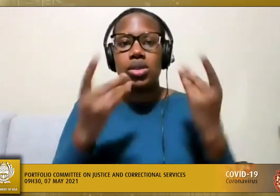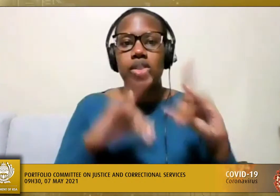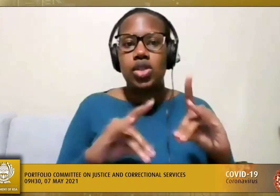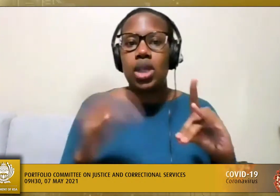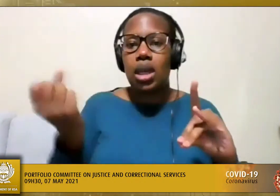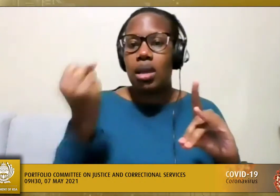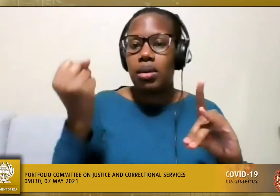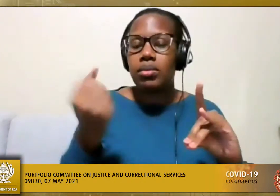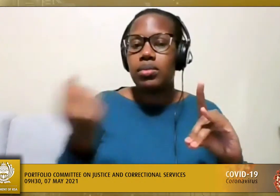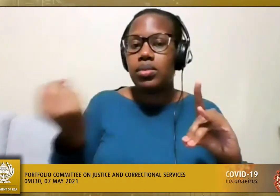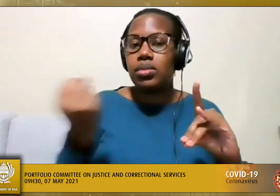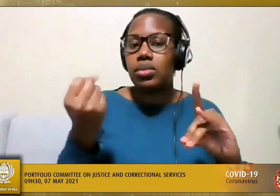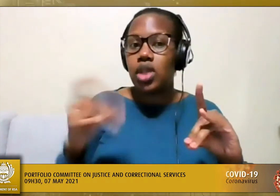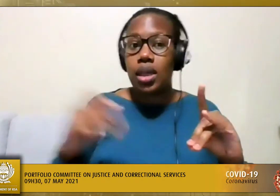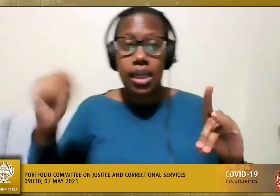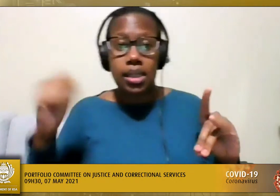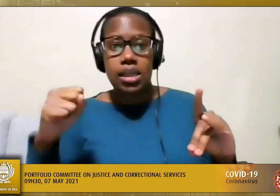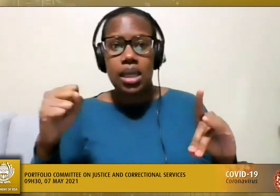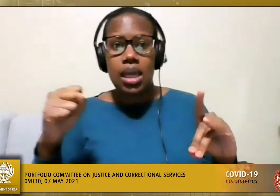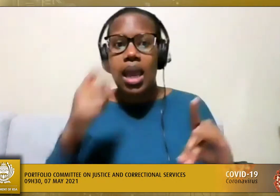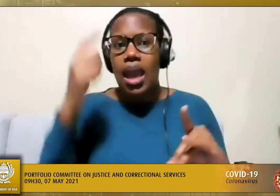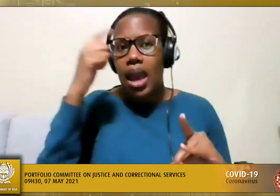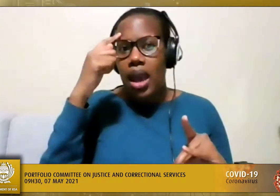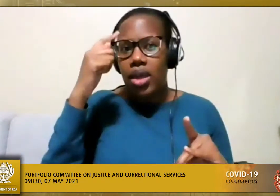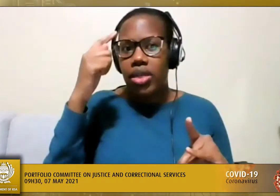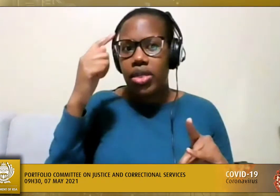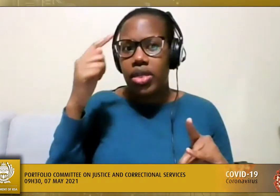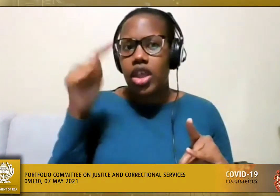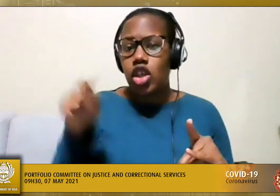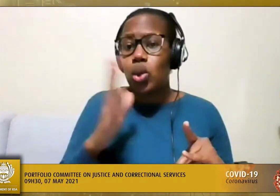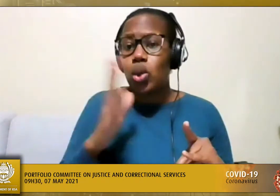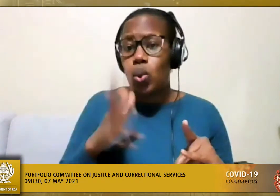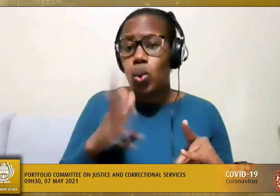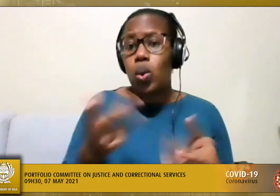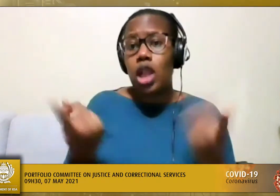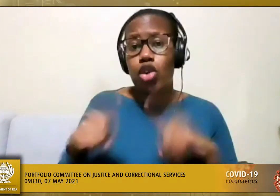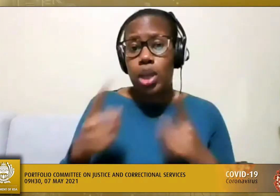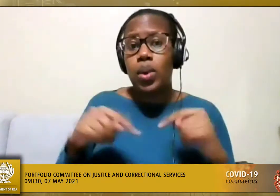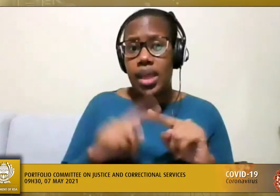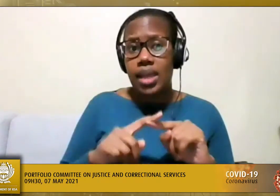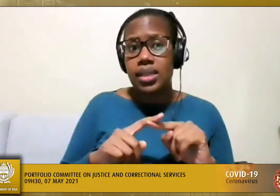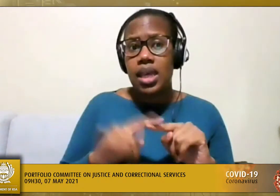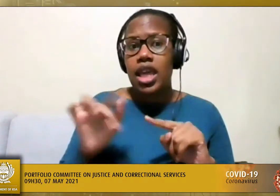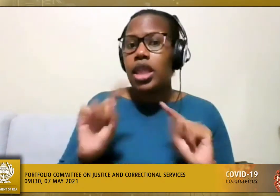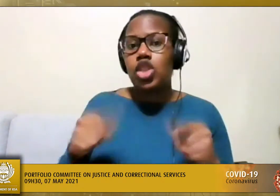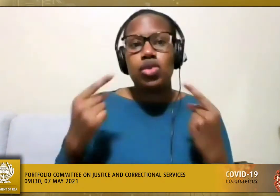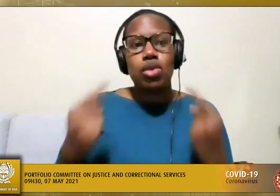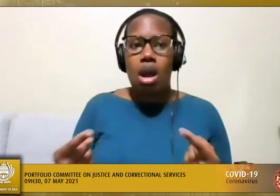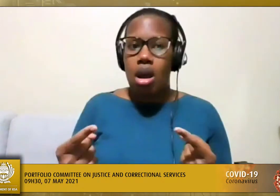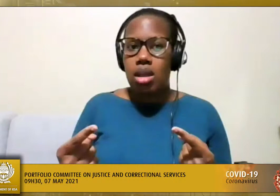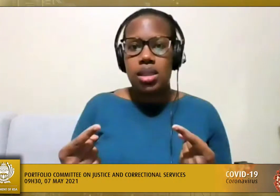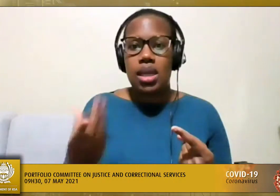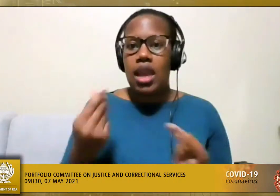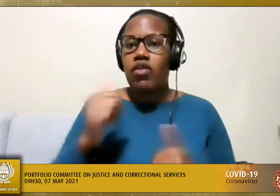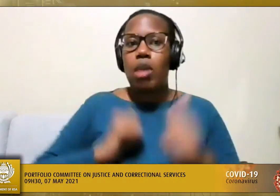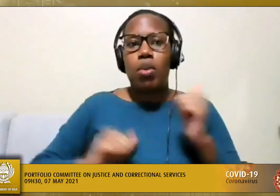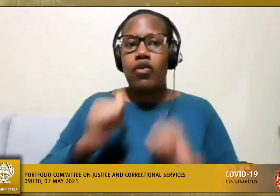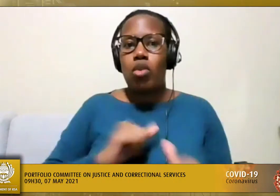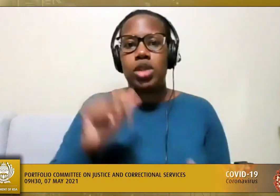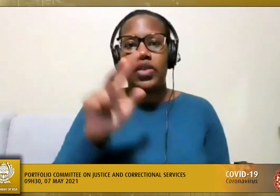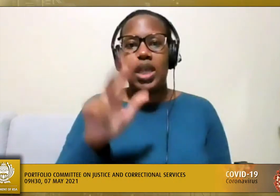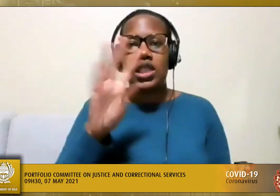I think you will agree with us that you can't have a performance of 84 percent